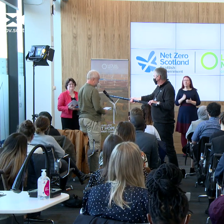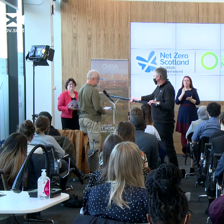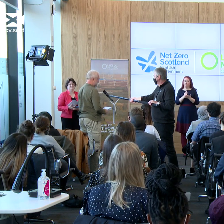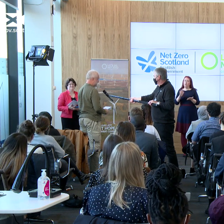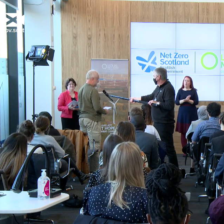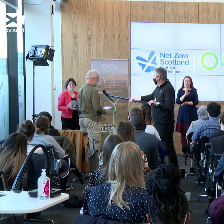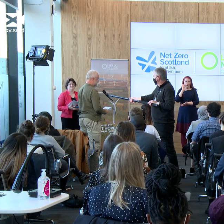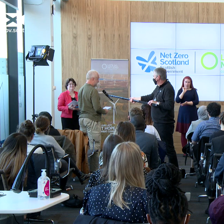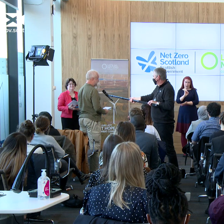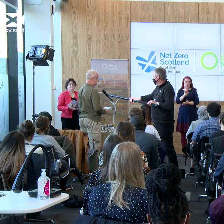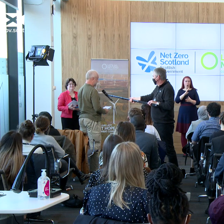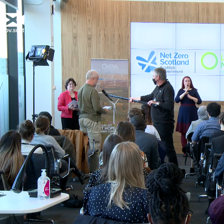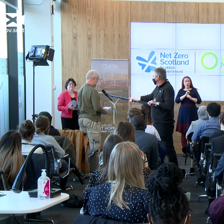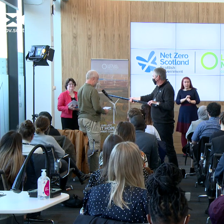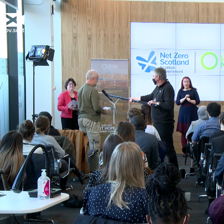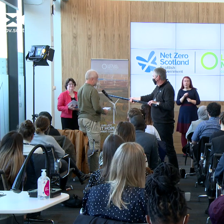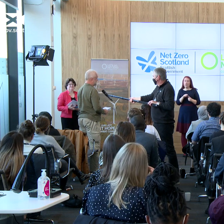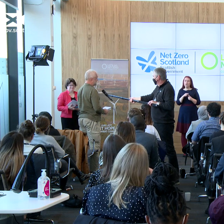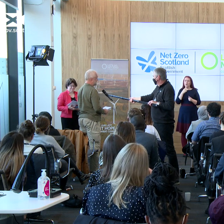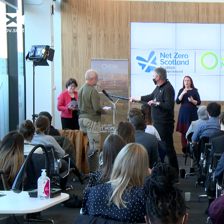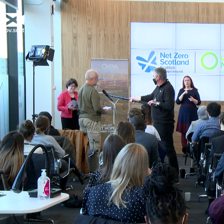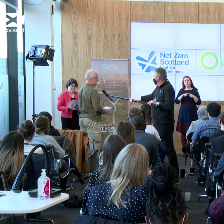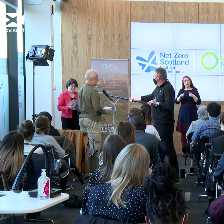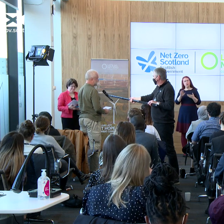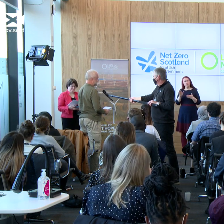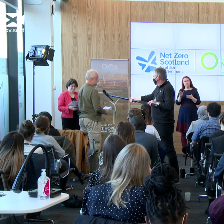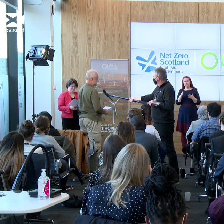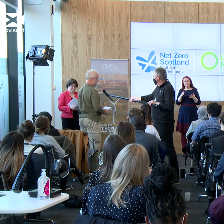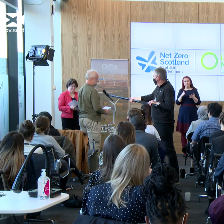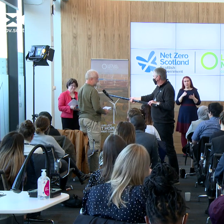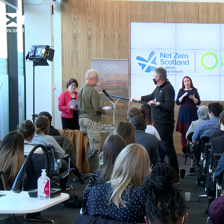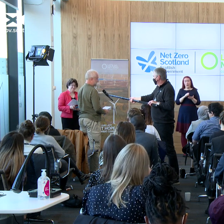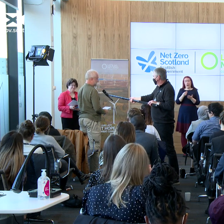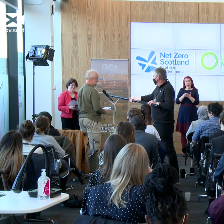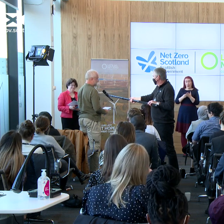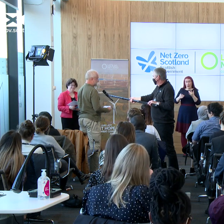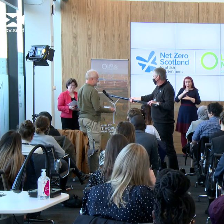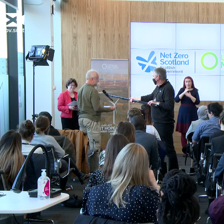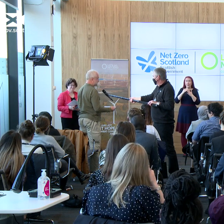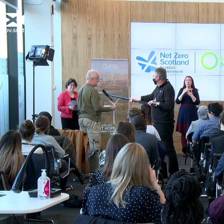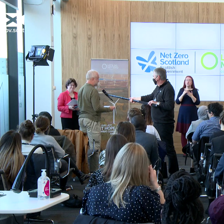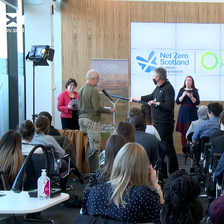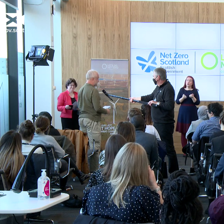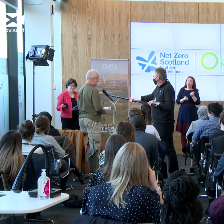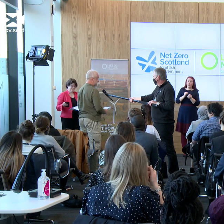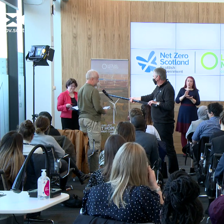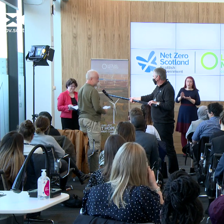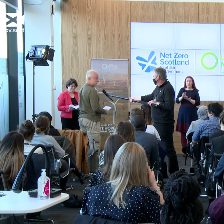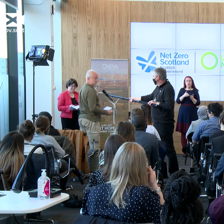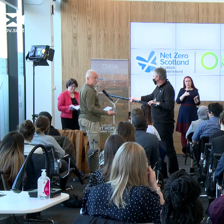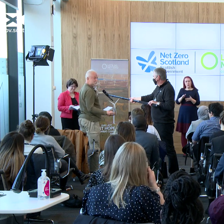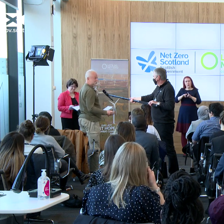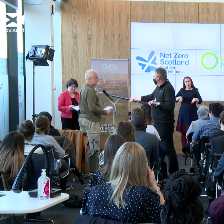to hear the commitment that has been made to pivot some of the Climate Justice Fund towards loss and damage. This indeed sets a precedent. I